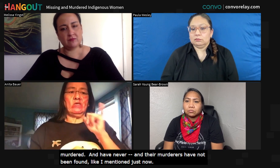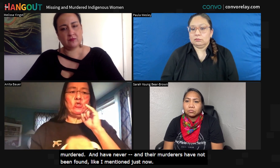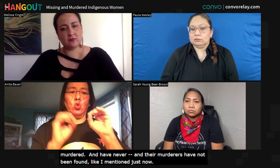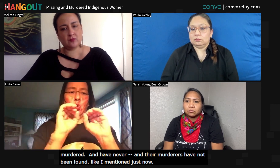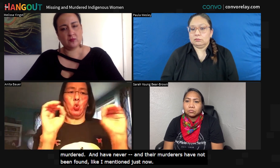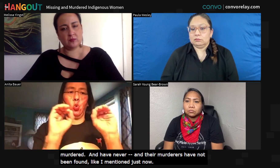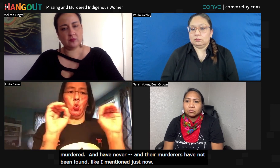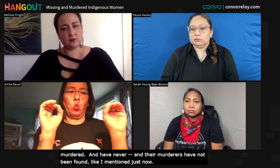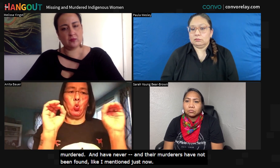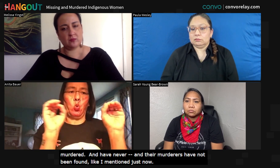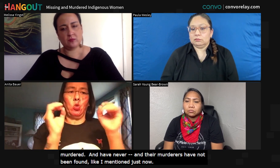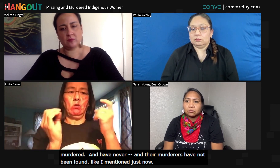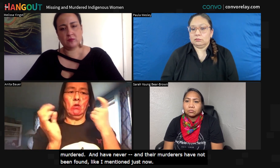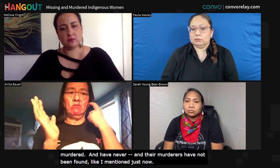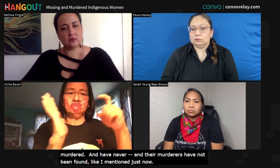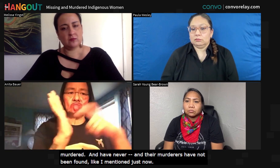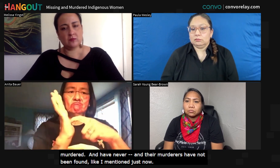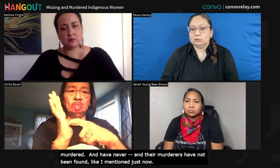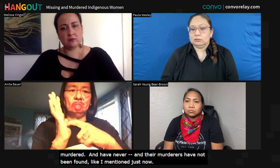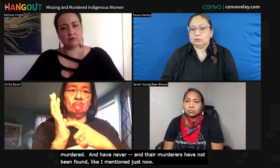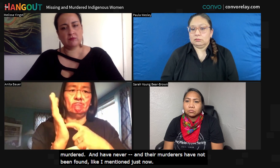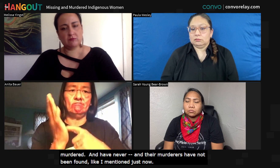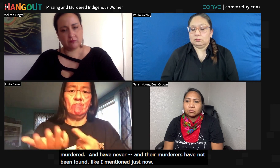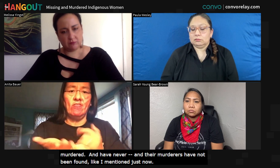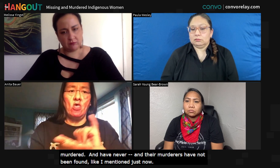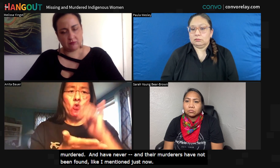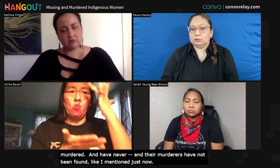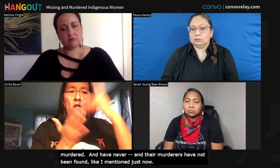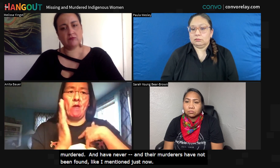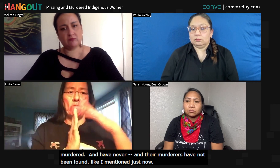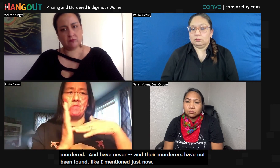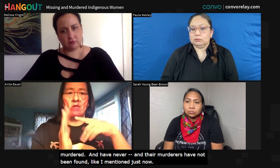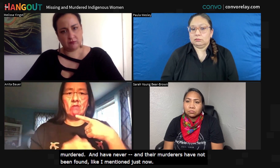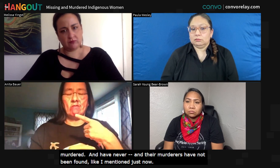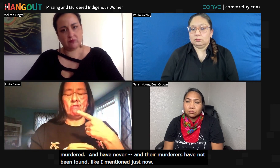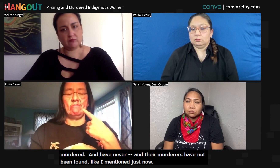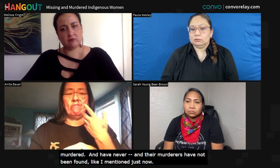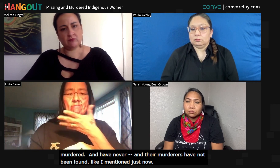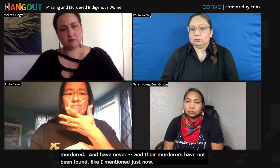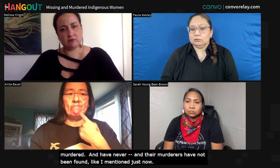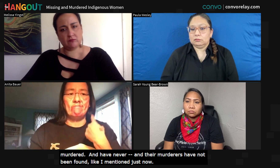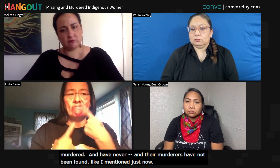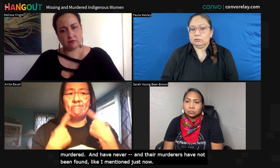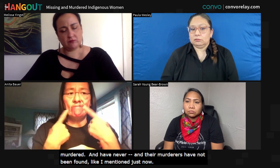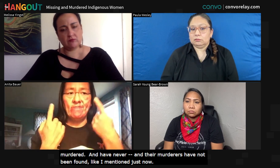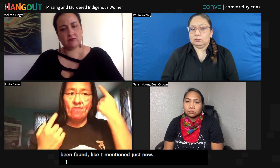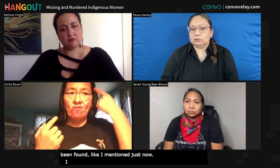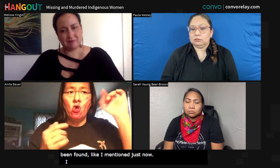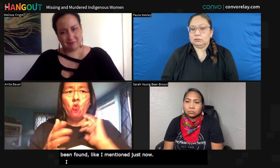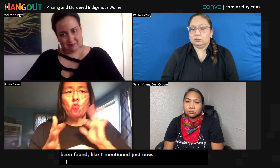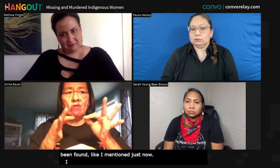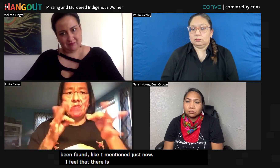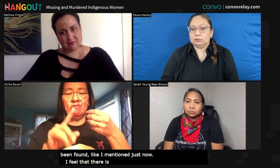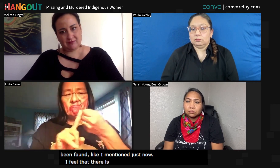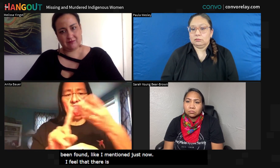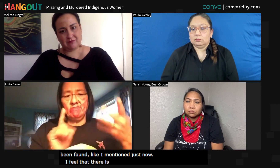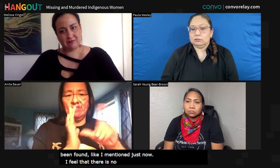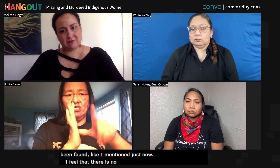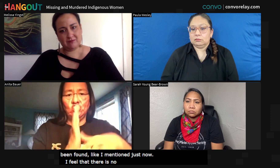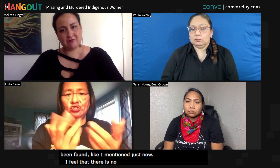I feel that there is no recognition, which is why I have my face painted like this, the red hand over